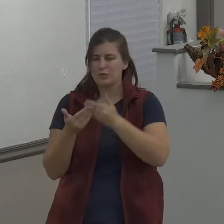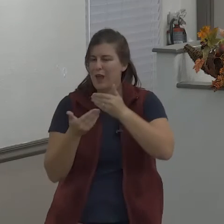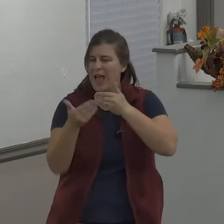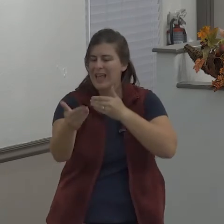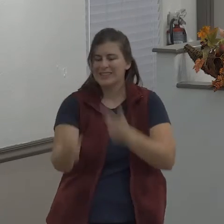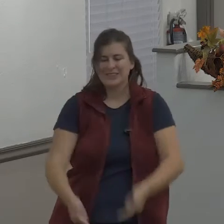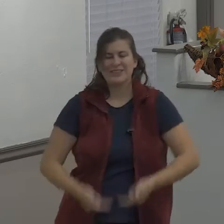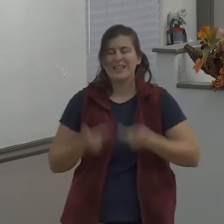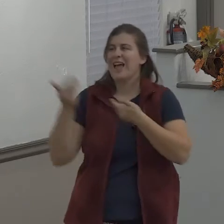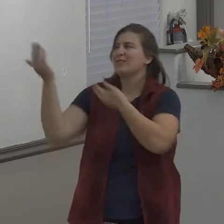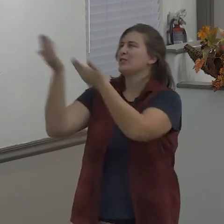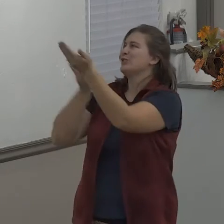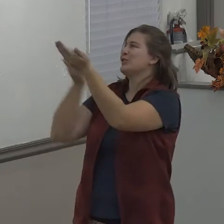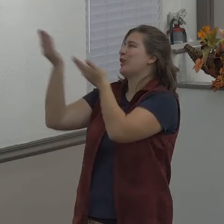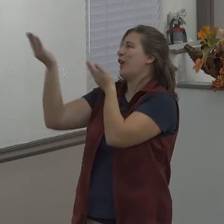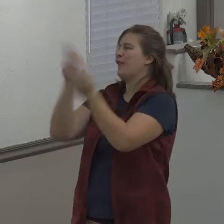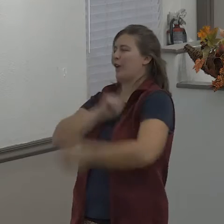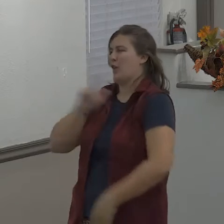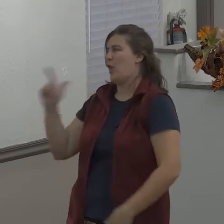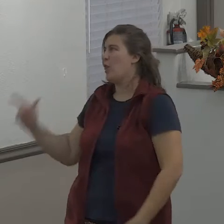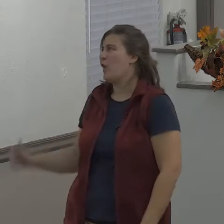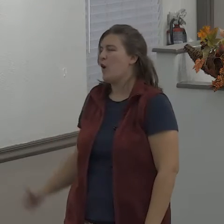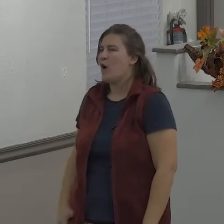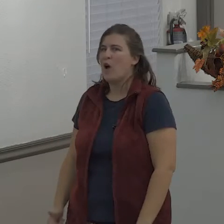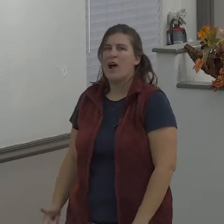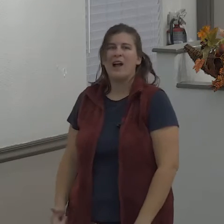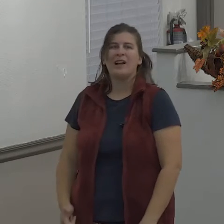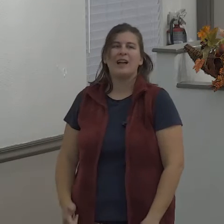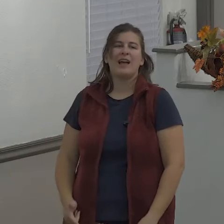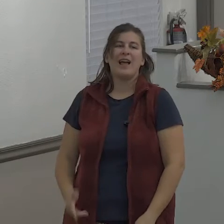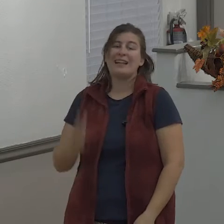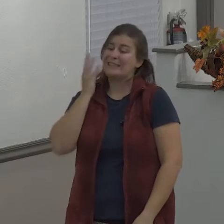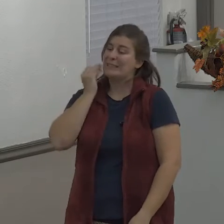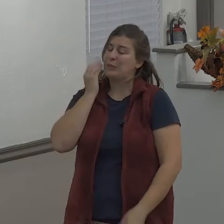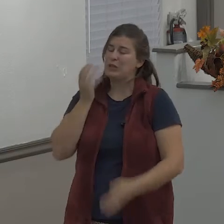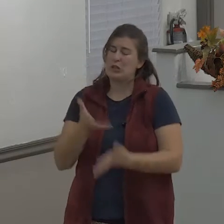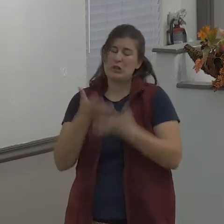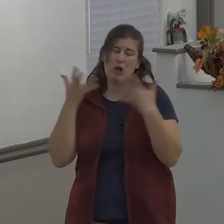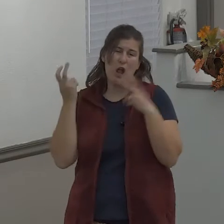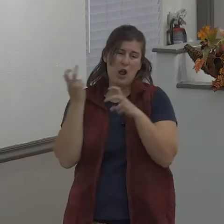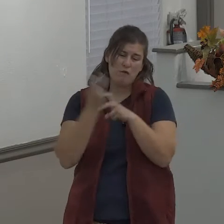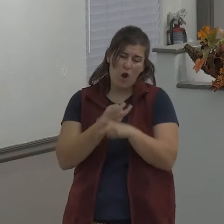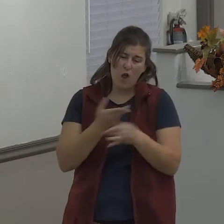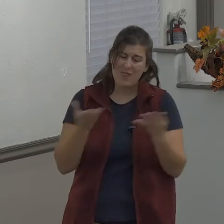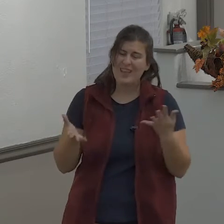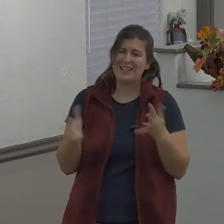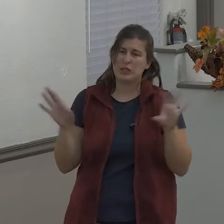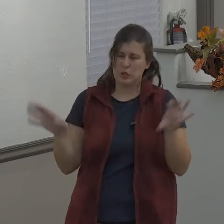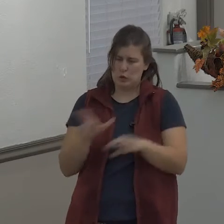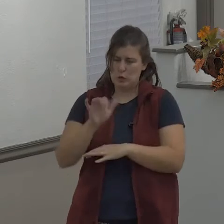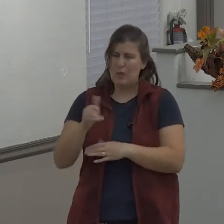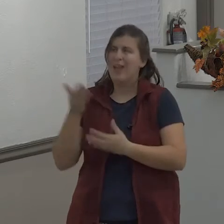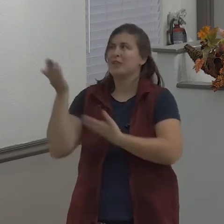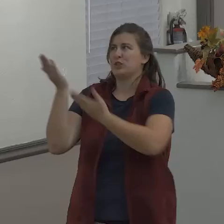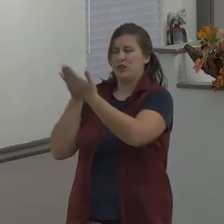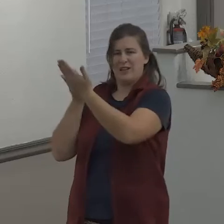he spent the rest of his life serving the Lord. And went through a lot of hardship to do it.